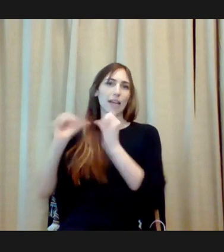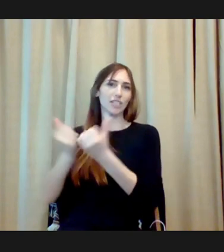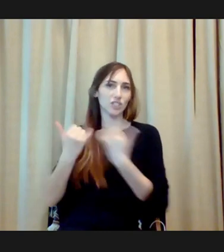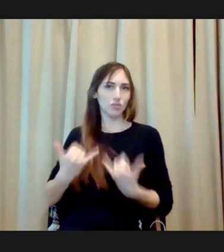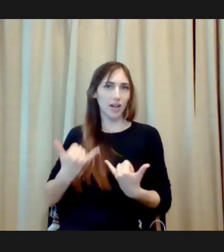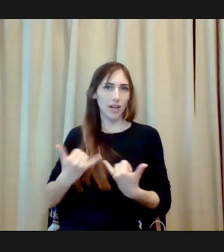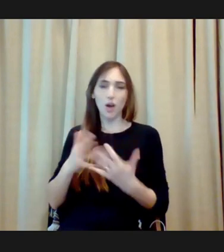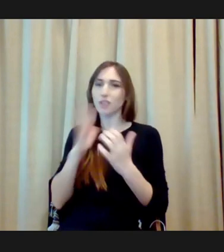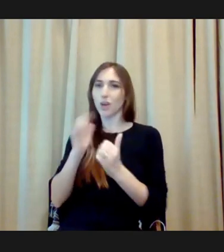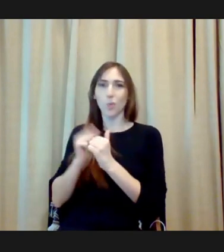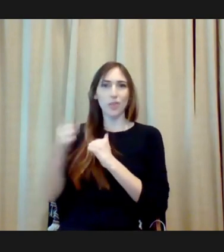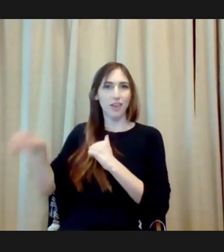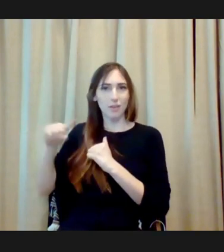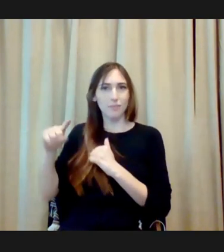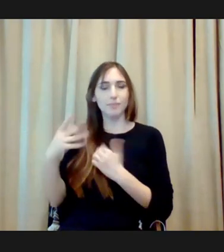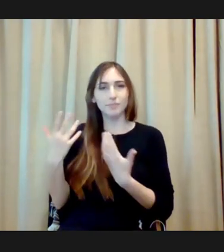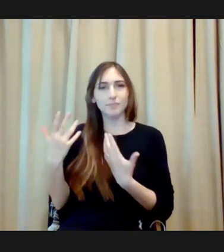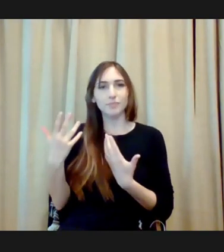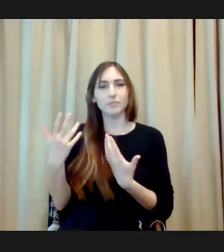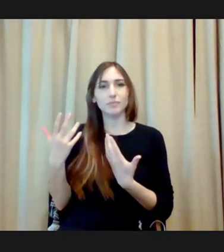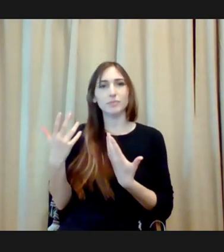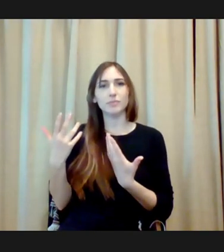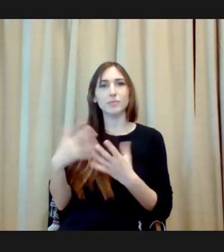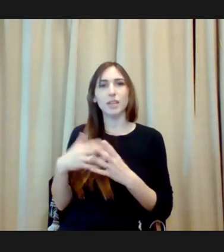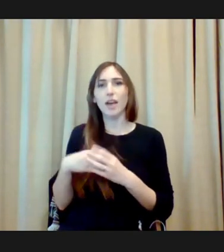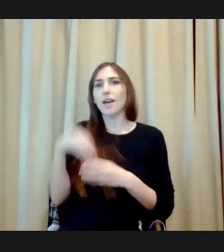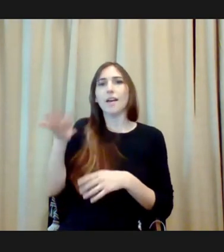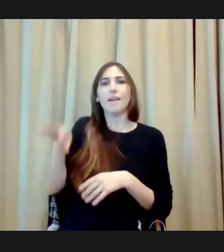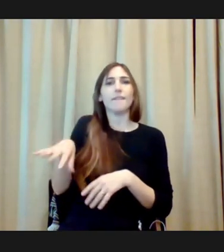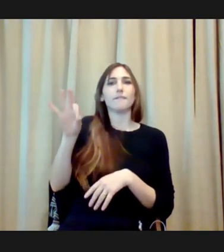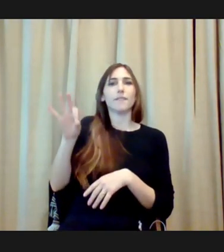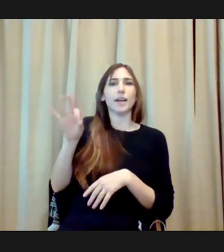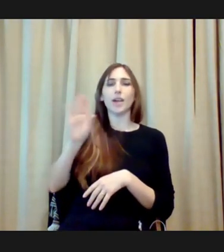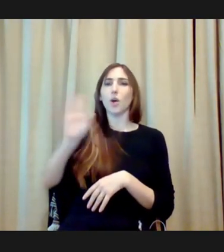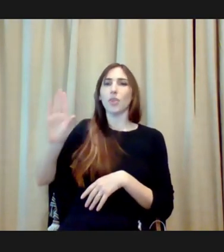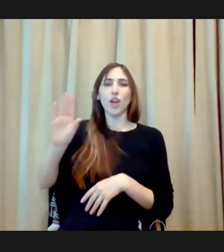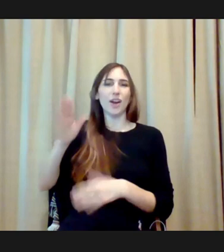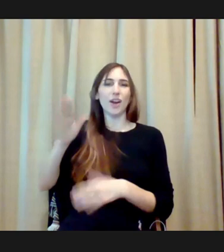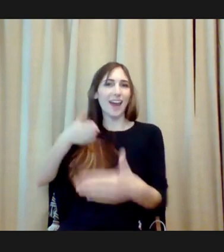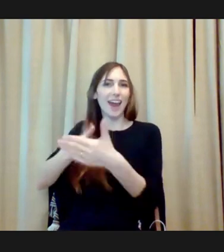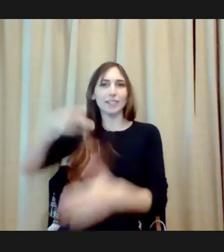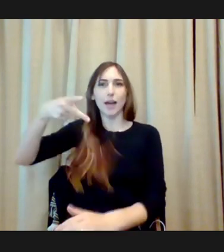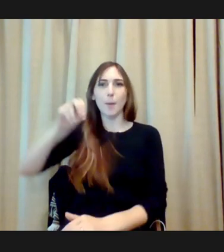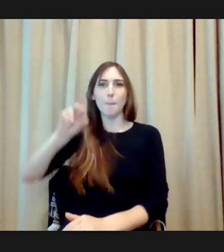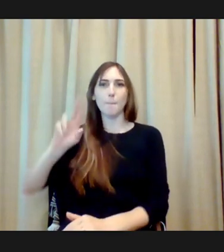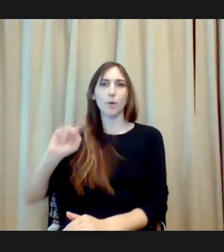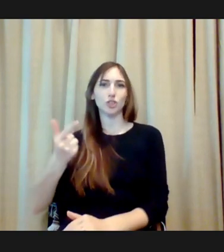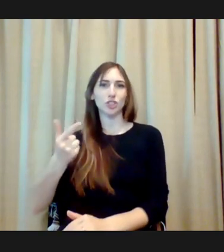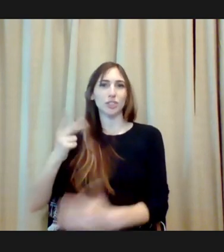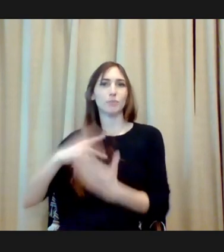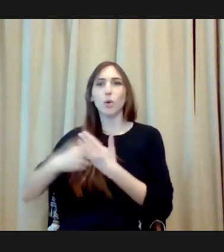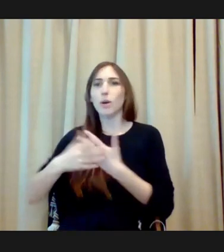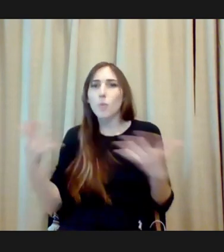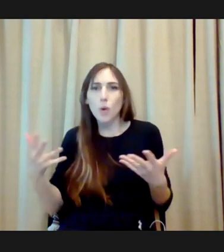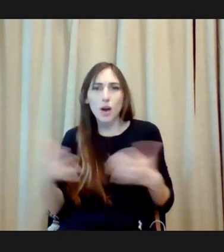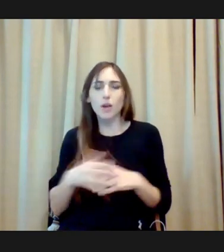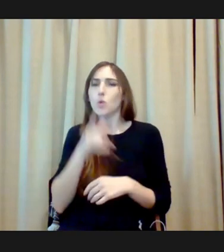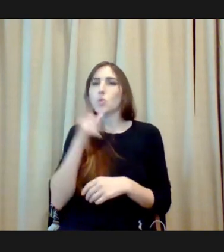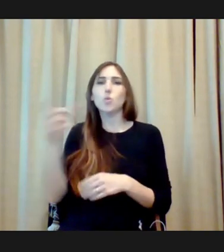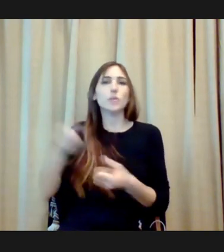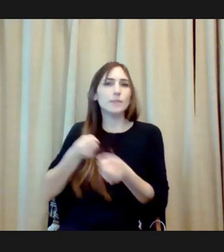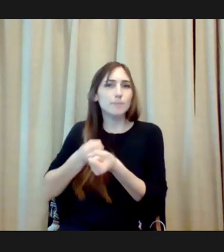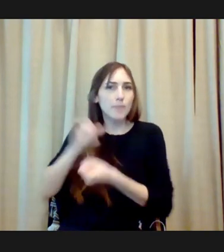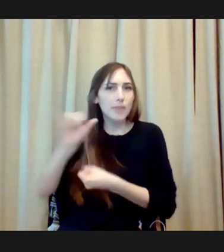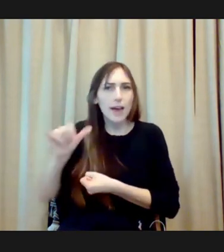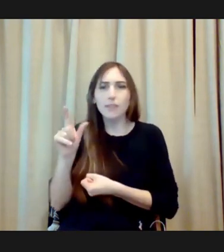were, find out what their anti-poaching program is, you know, find out who's running that and what you might be able to do to